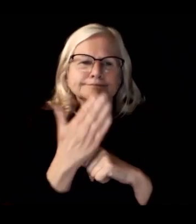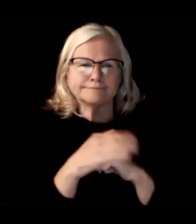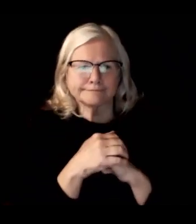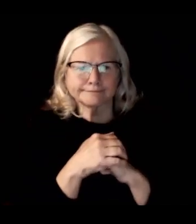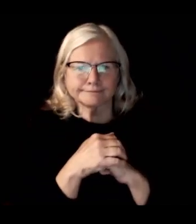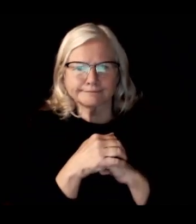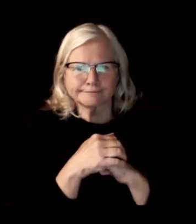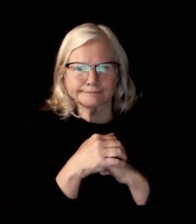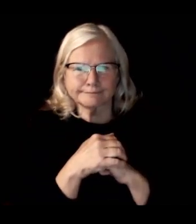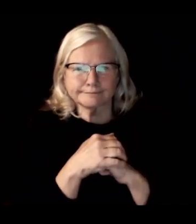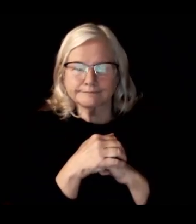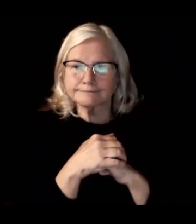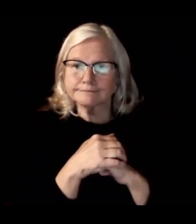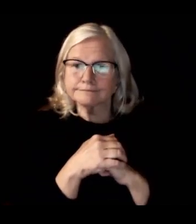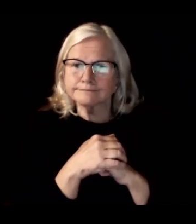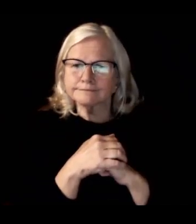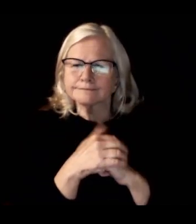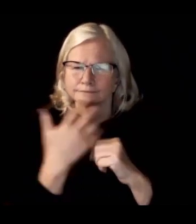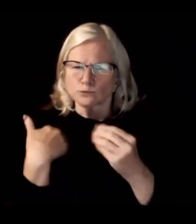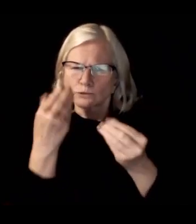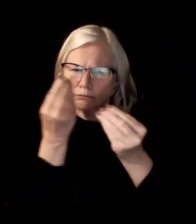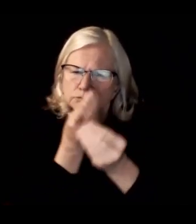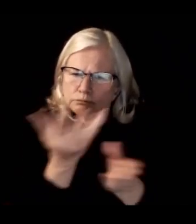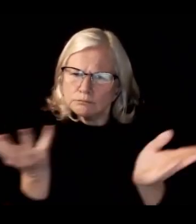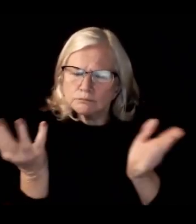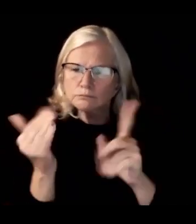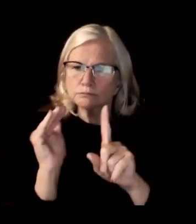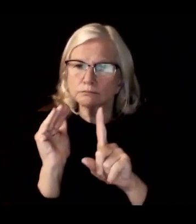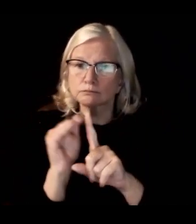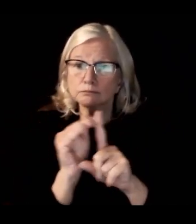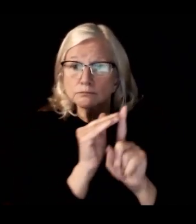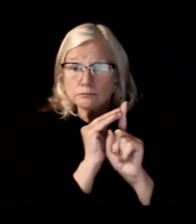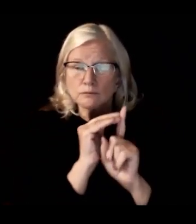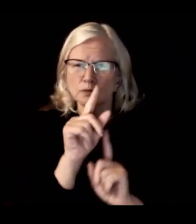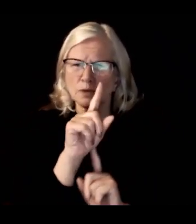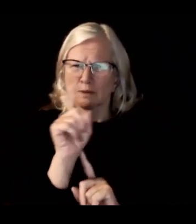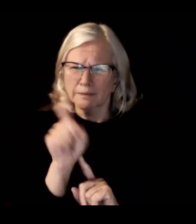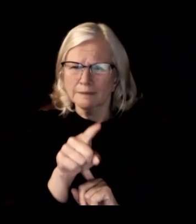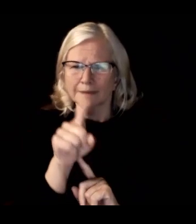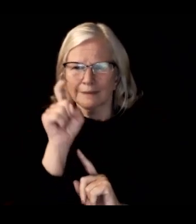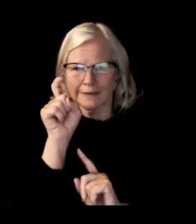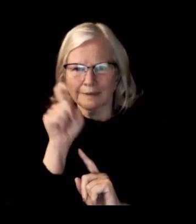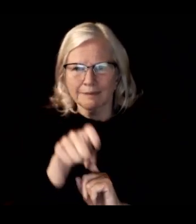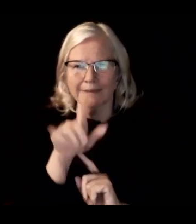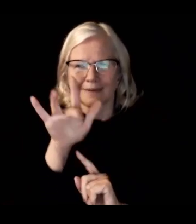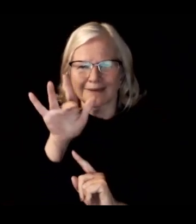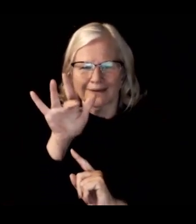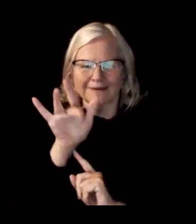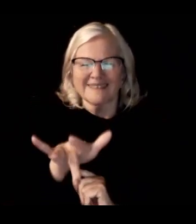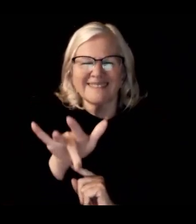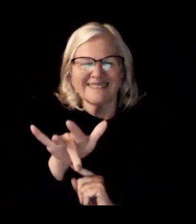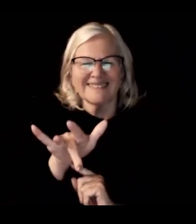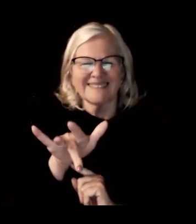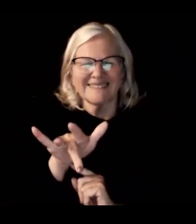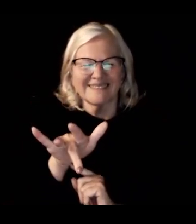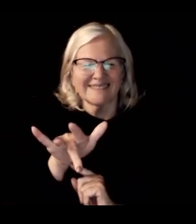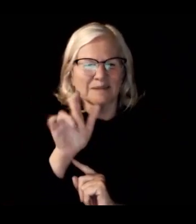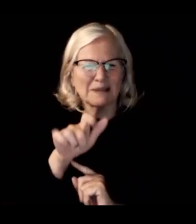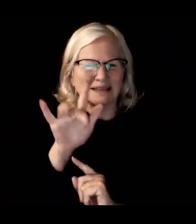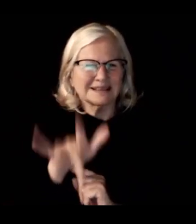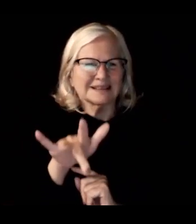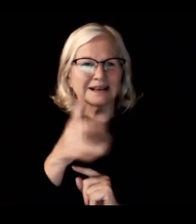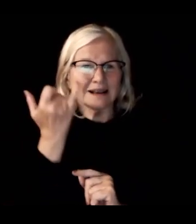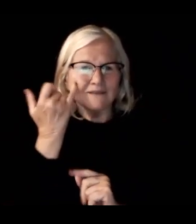As a reminder, to ask a question, you will need to press star 1 on your telephone keypad. Your next question comes from the line of